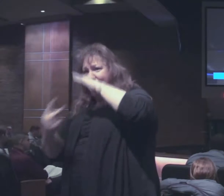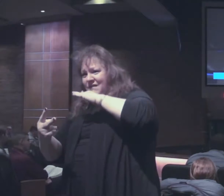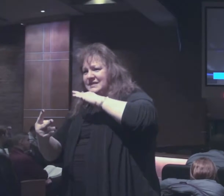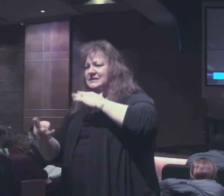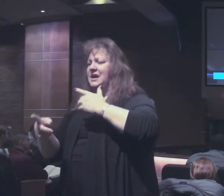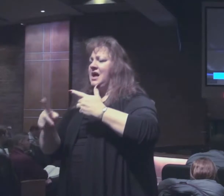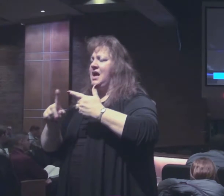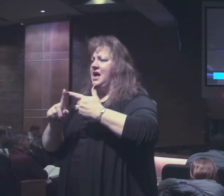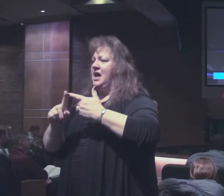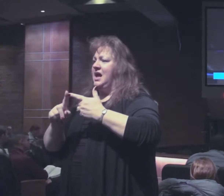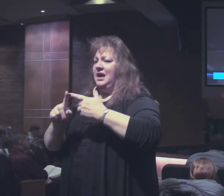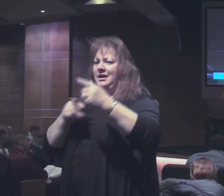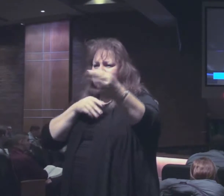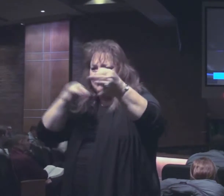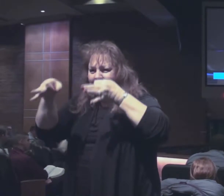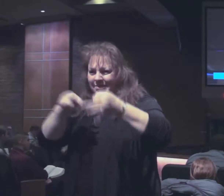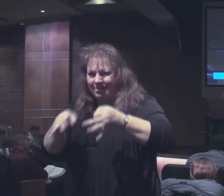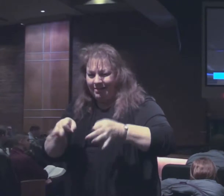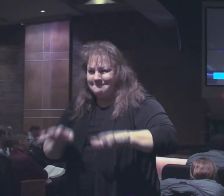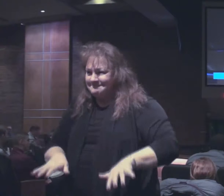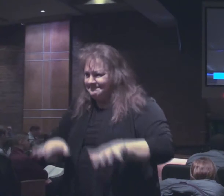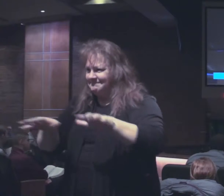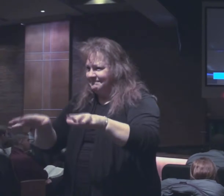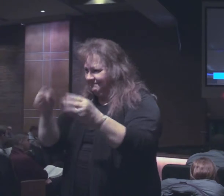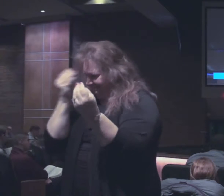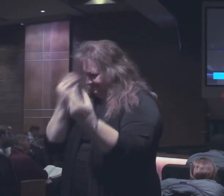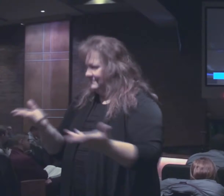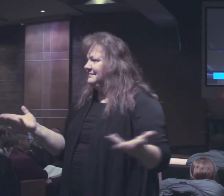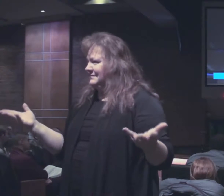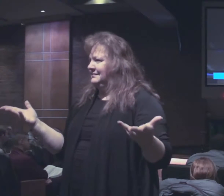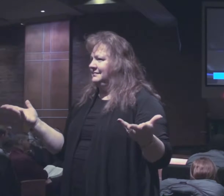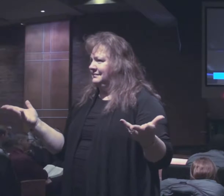prophesy and be giving instruction to the people.